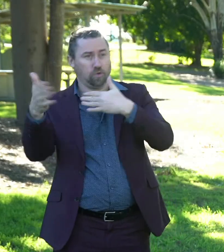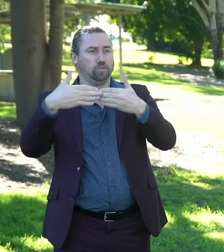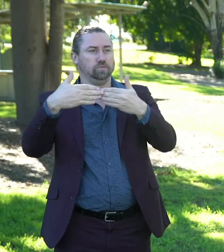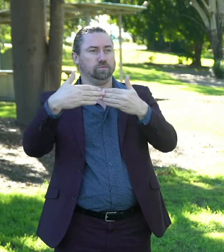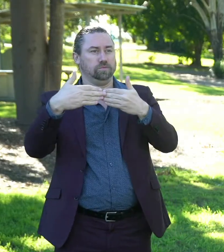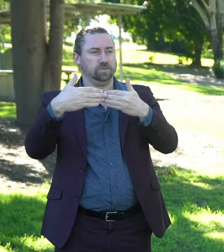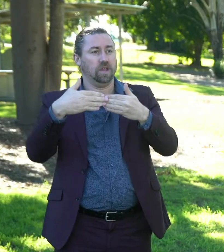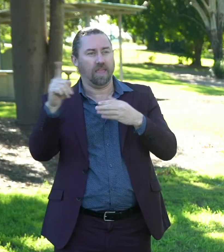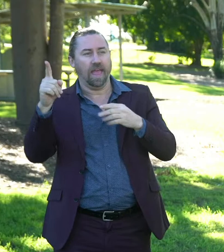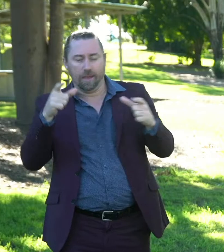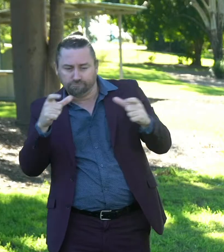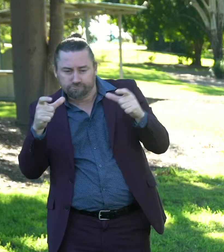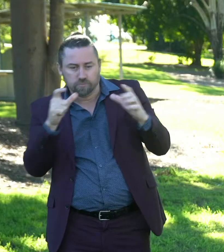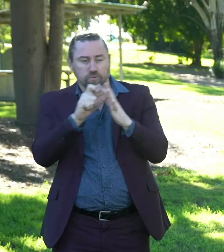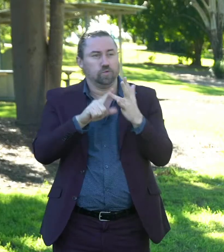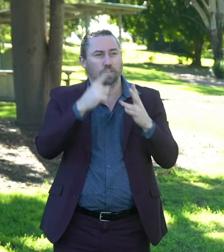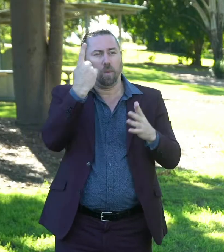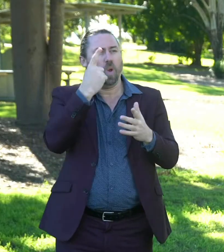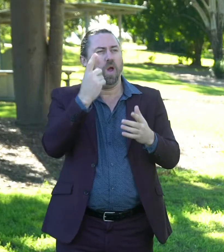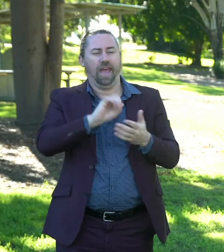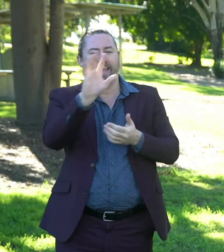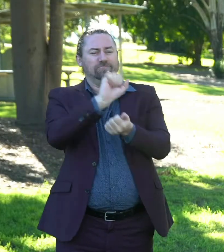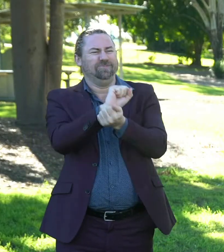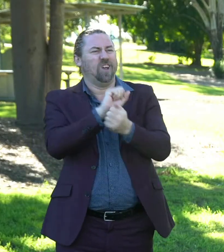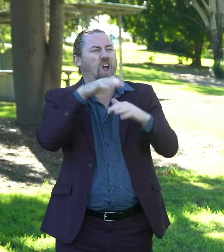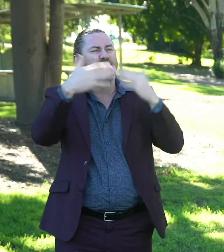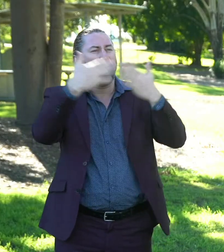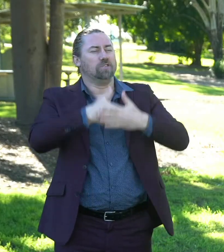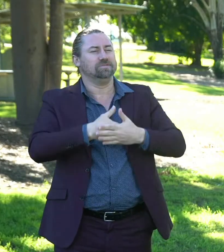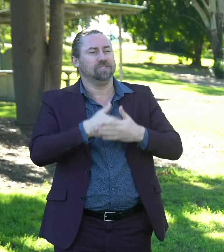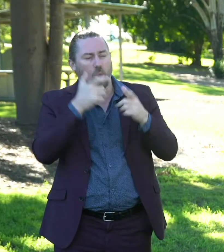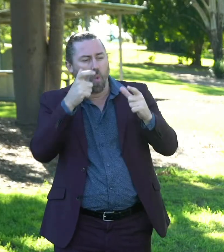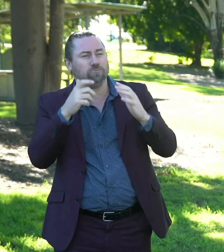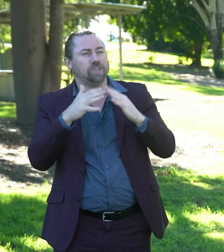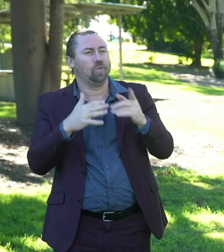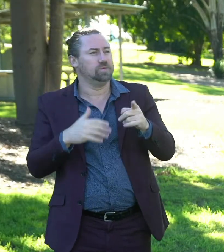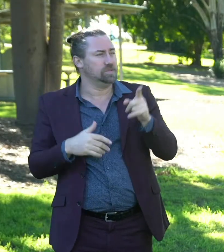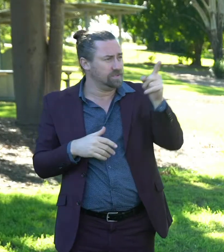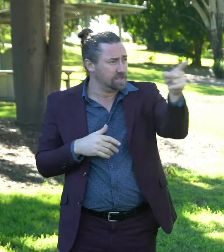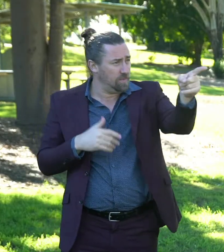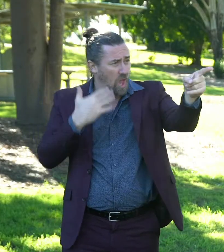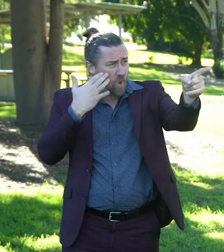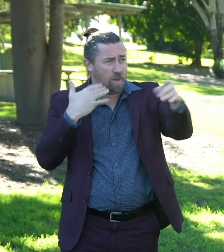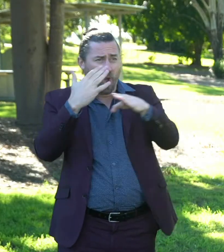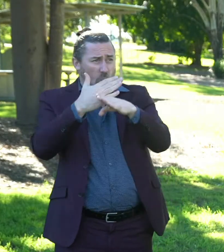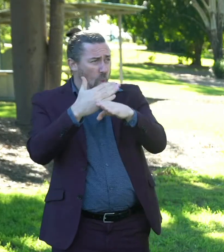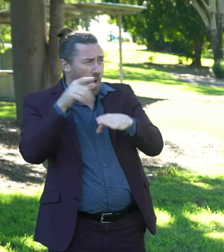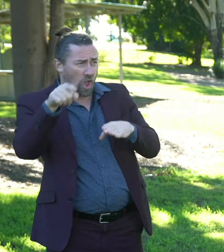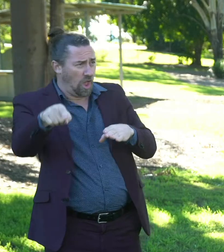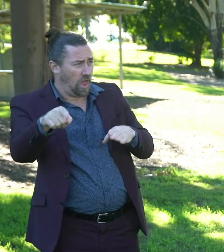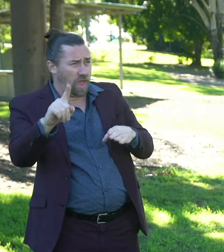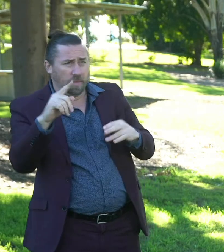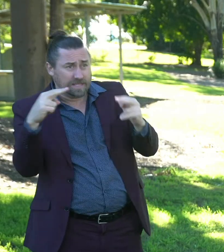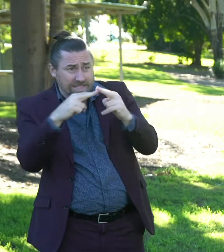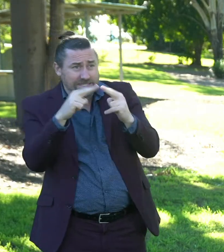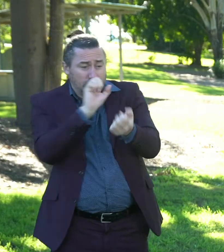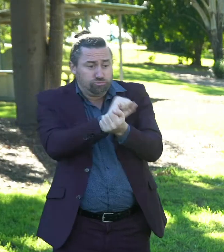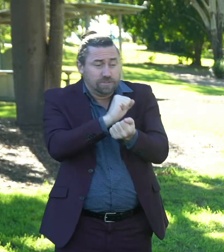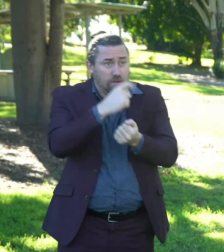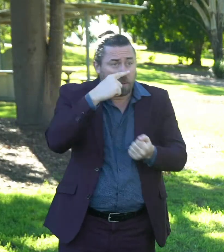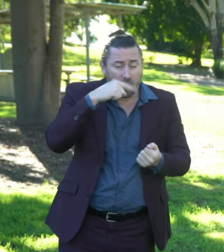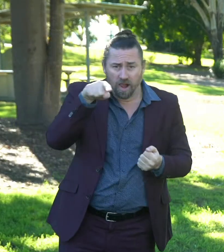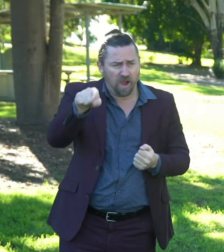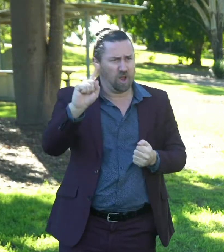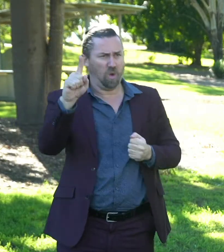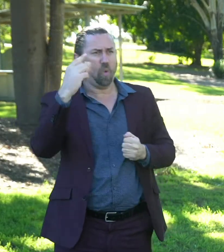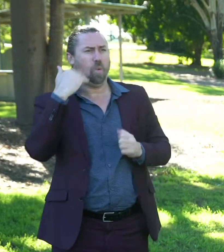and are managing all the people who are currently there. When you say works, does she have direct contact with people in the